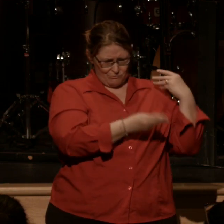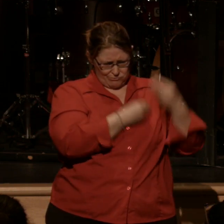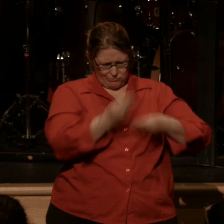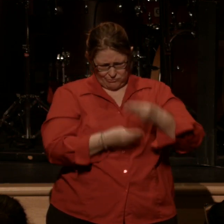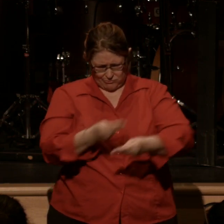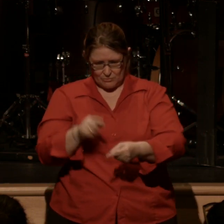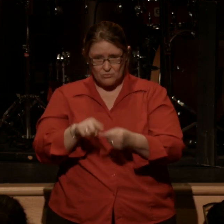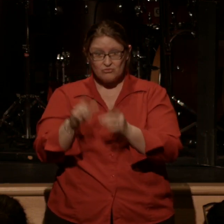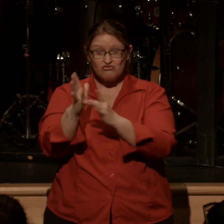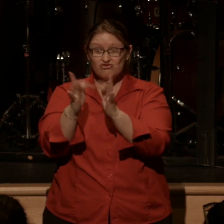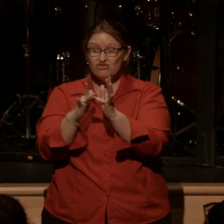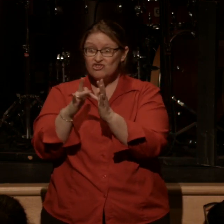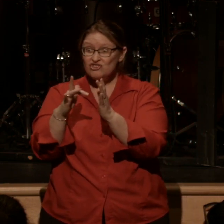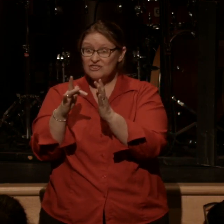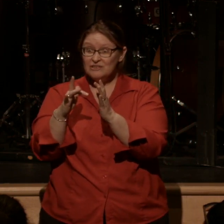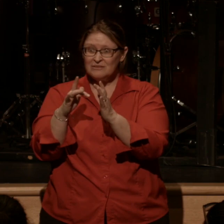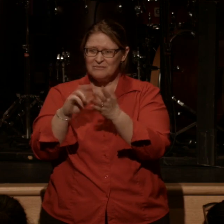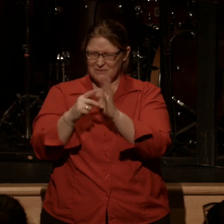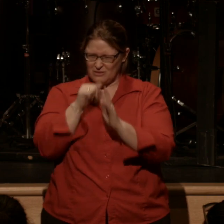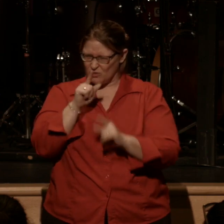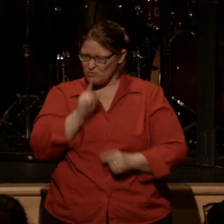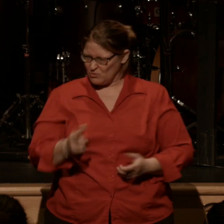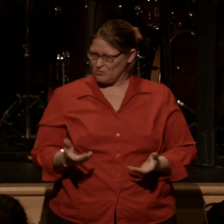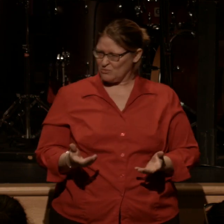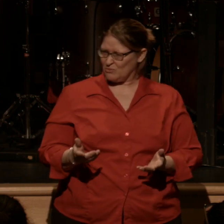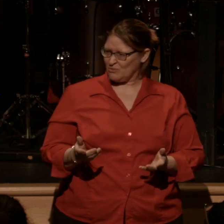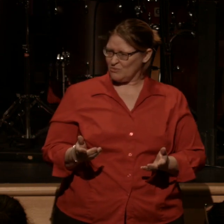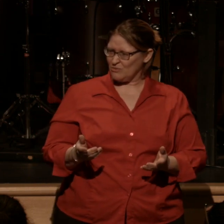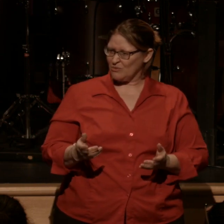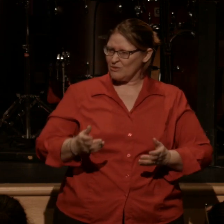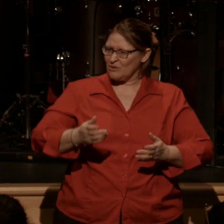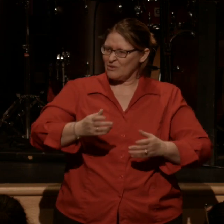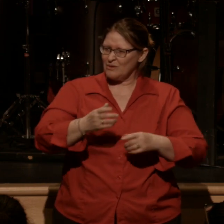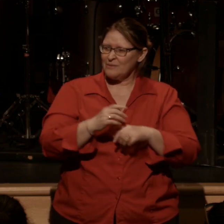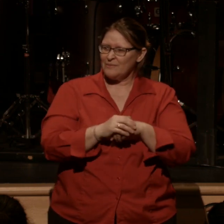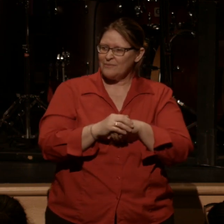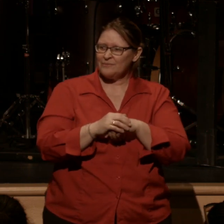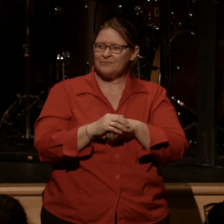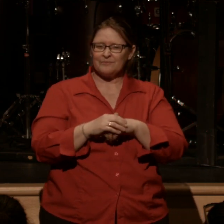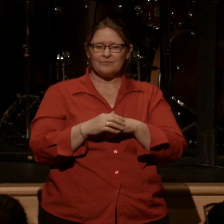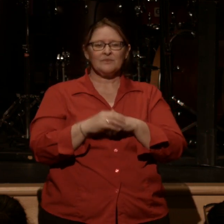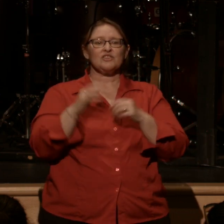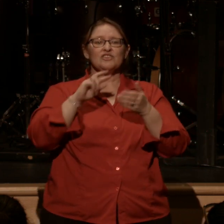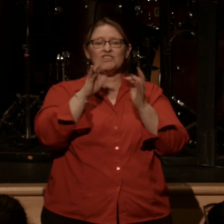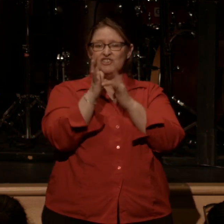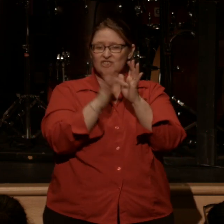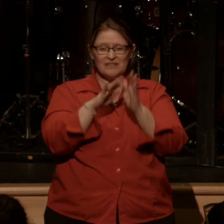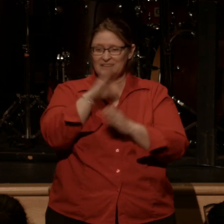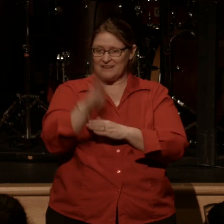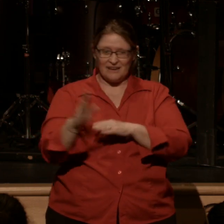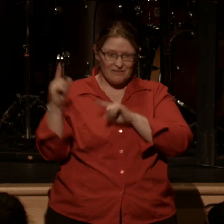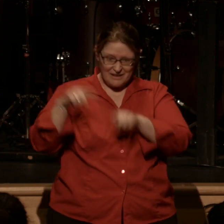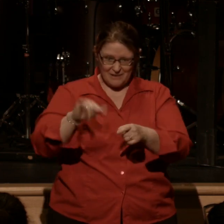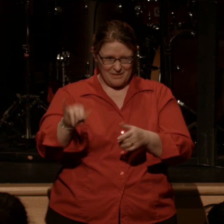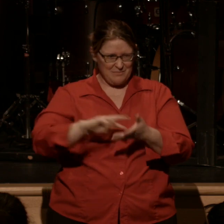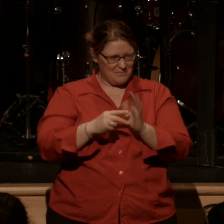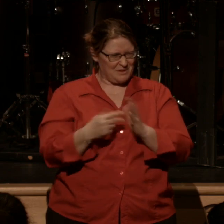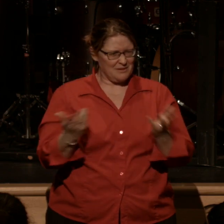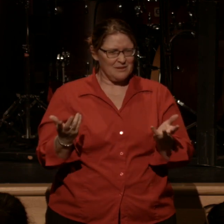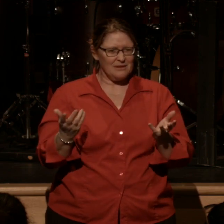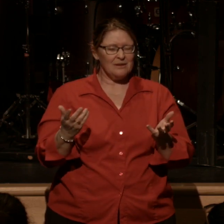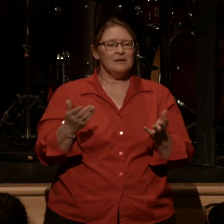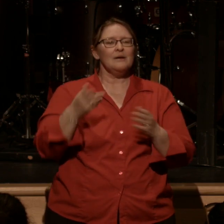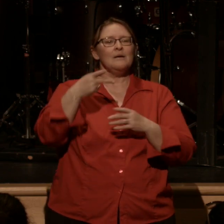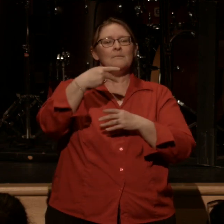Jesus wasn't true. And Jesus never came. And then, as Paul says in the